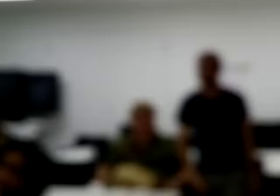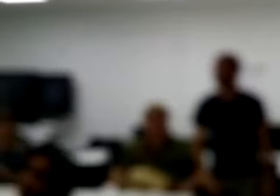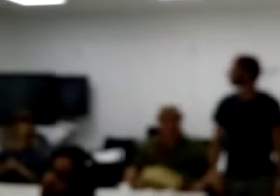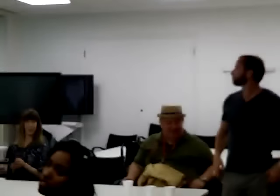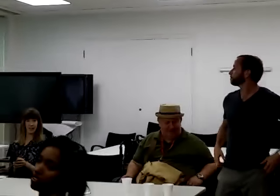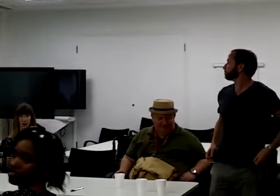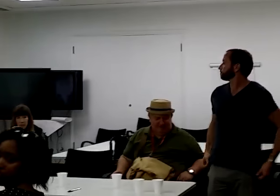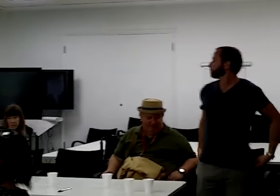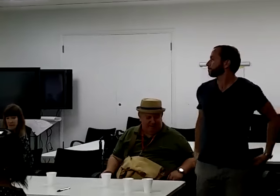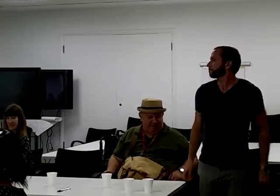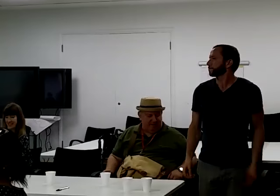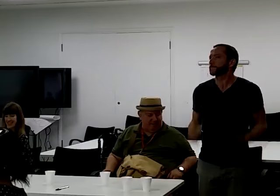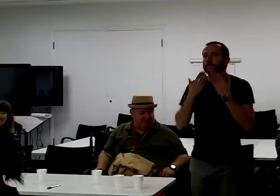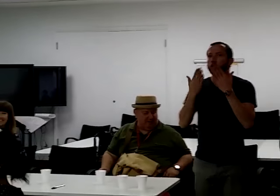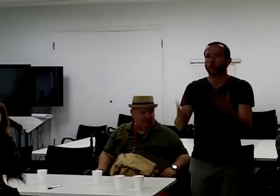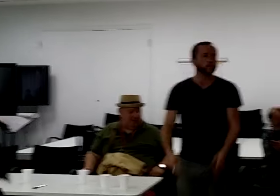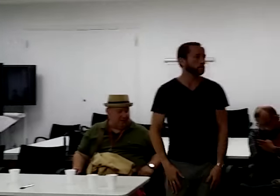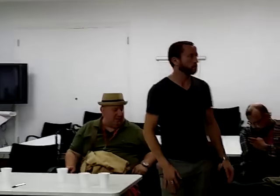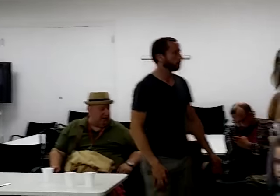Okay, guys, you got that.